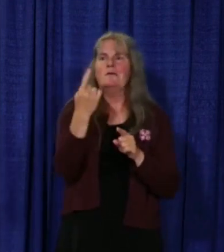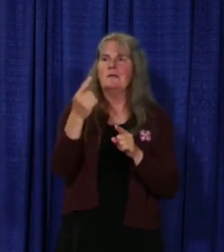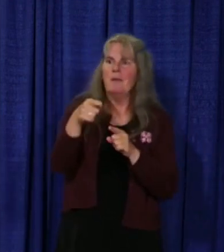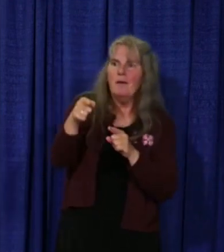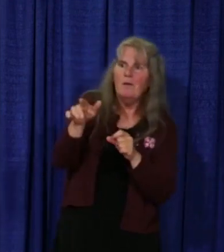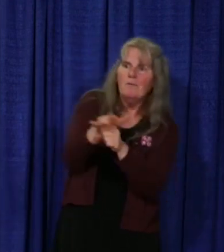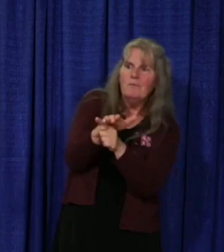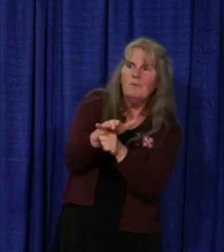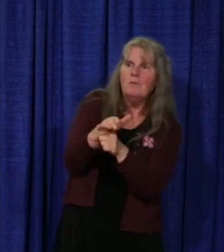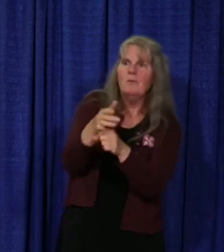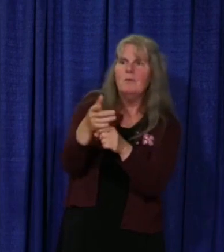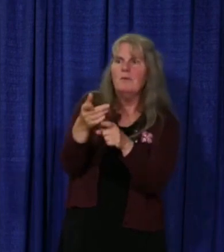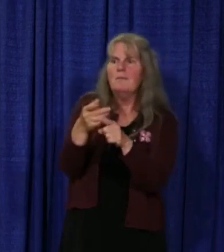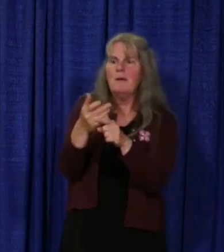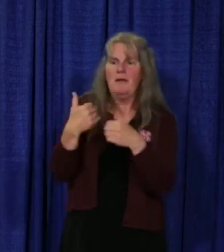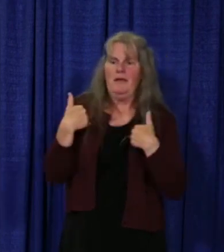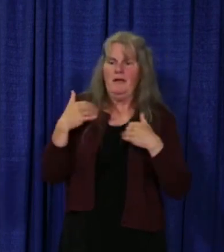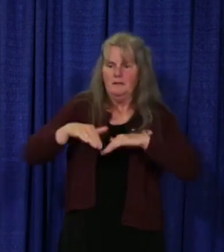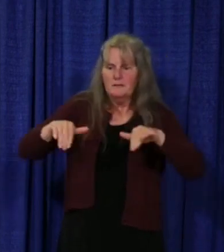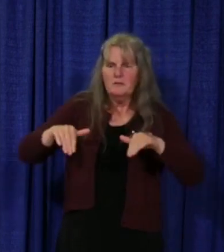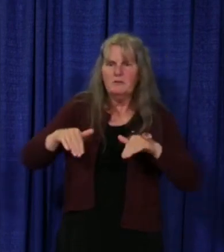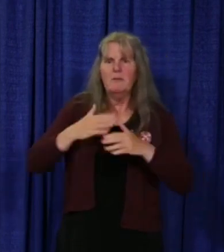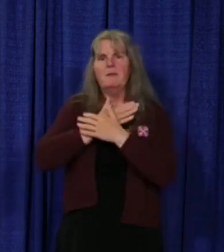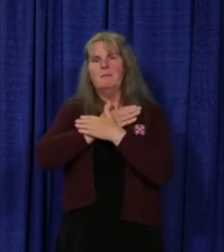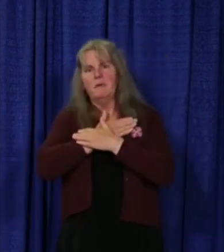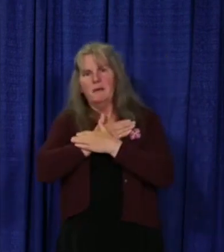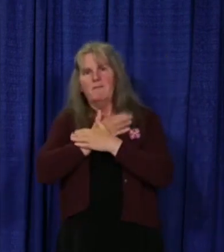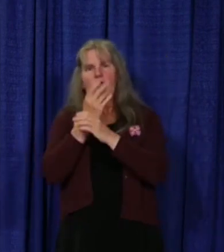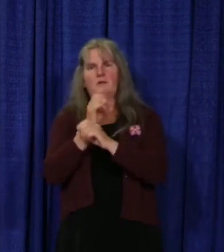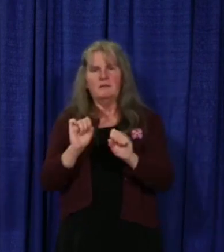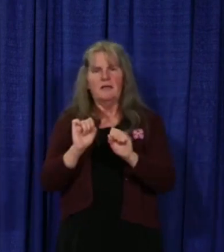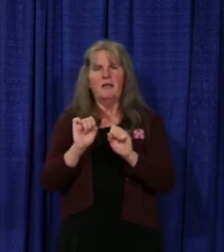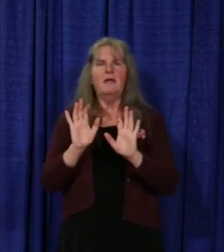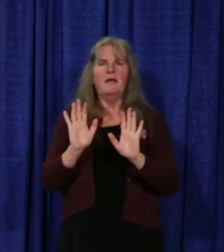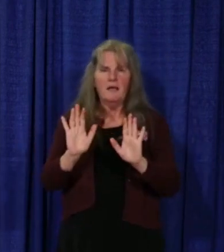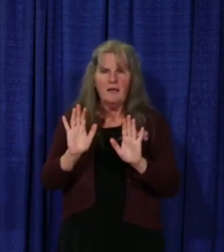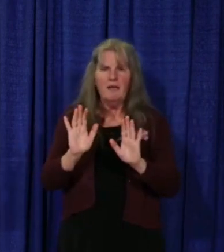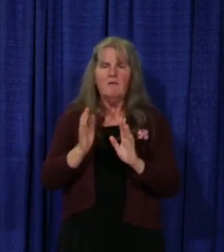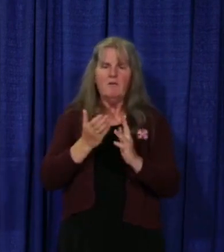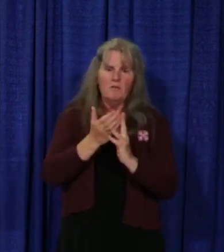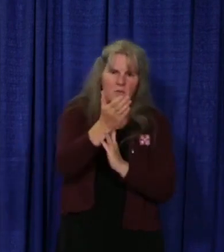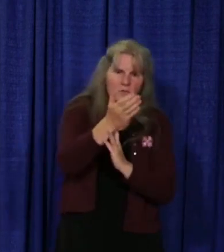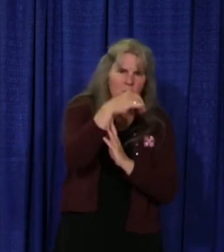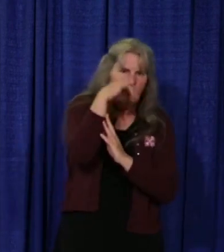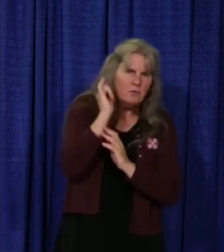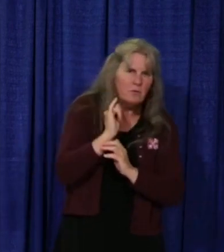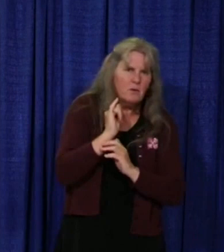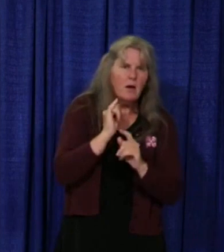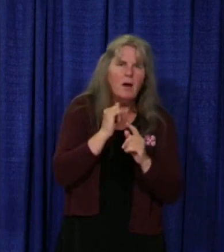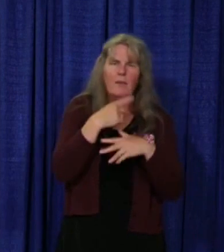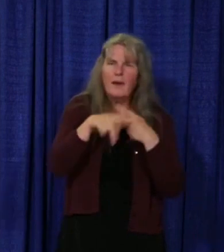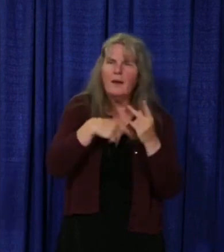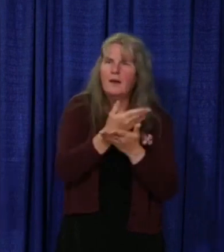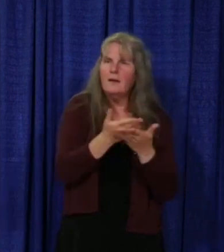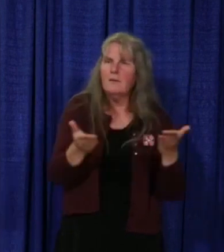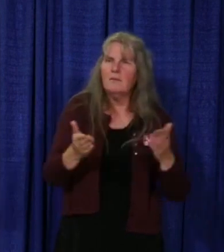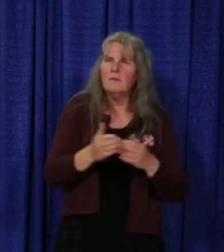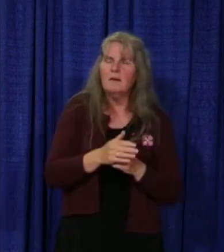with young children may need to rest so that they're safe and secure in completing their transit. So these are the types of